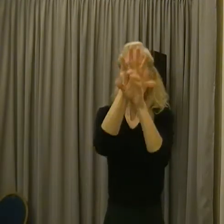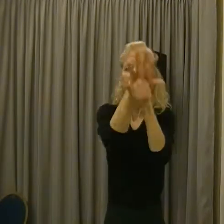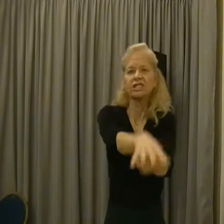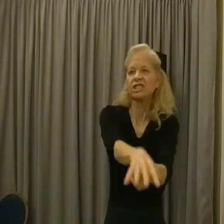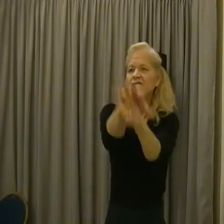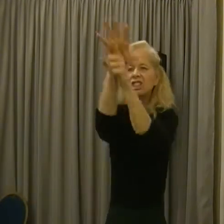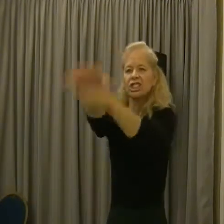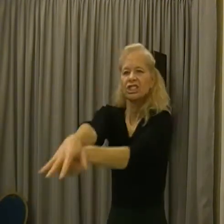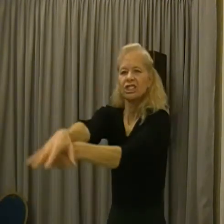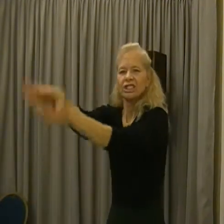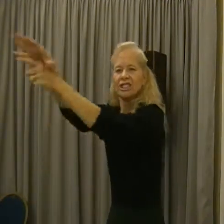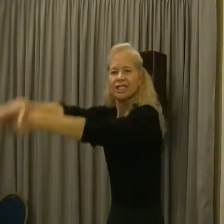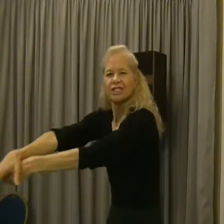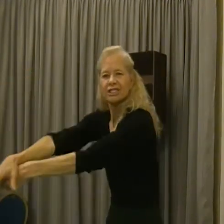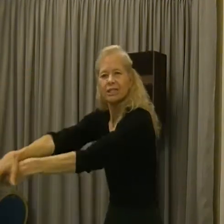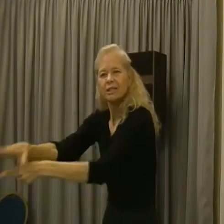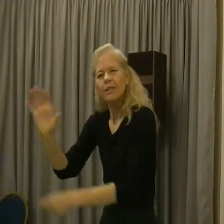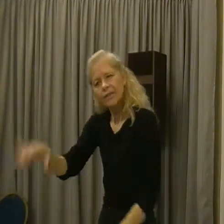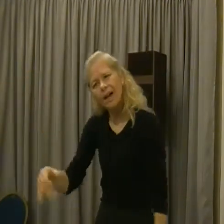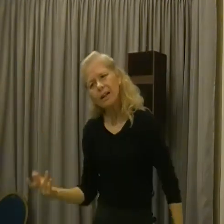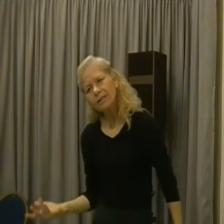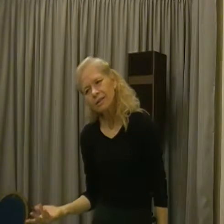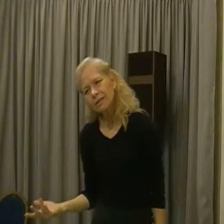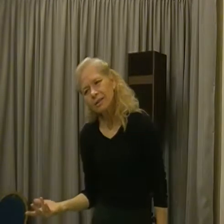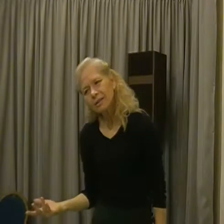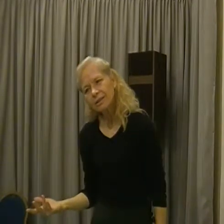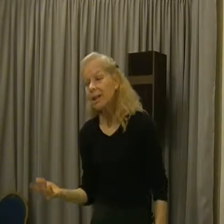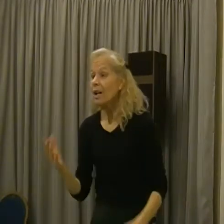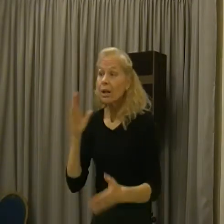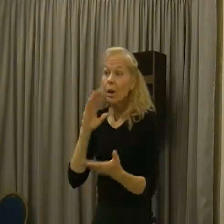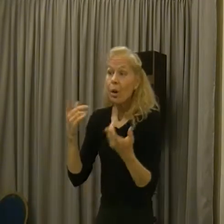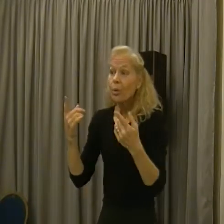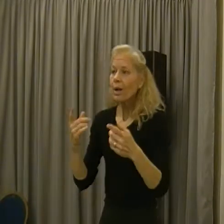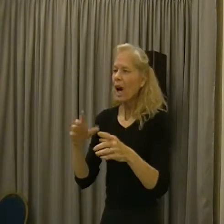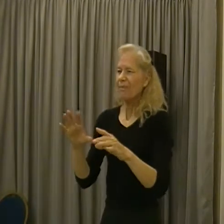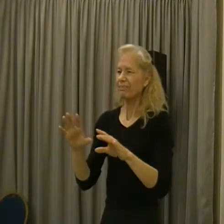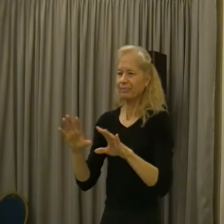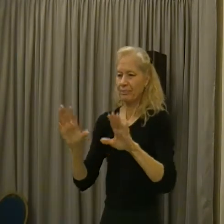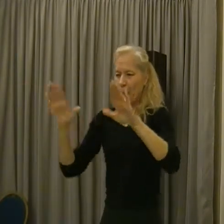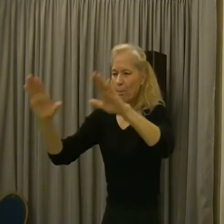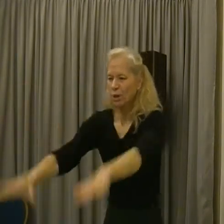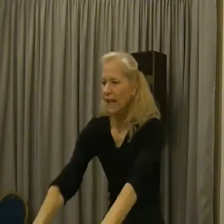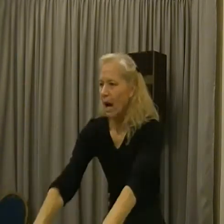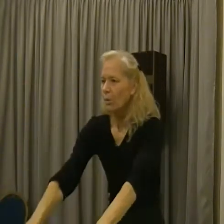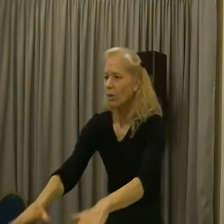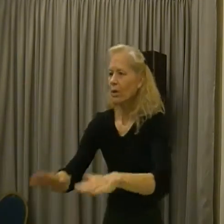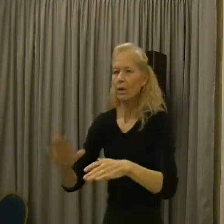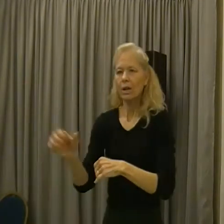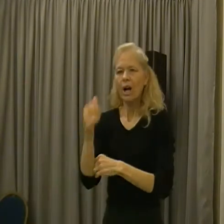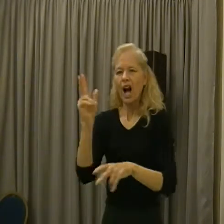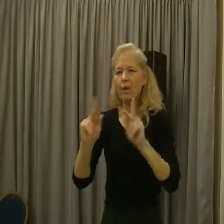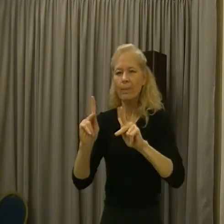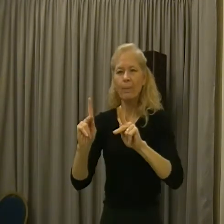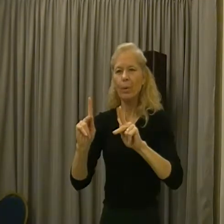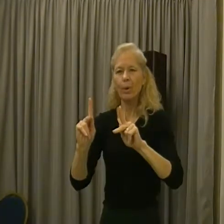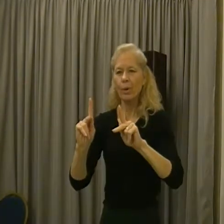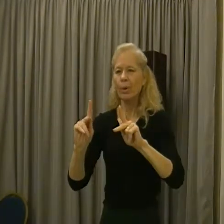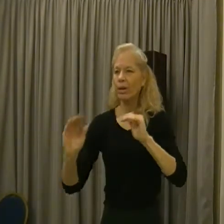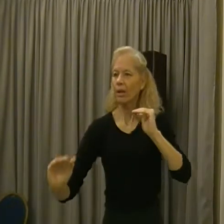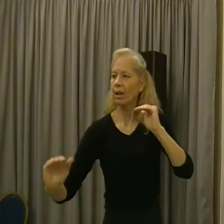rather, it drives people away, doesn't it? It's not a beautiful thing. And so God warns us about